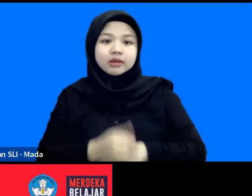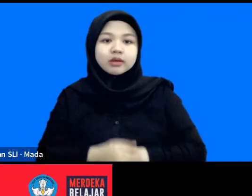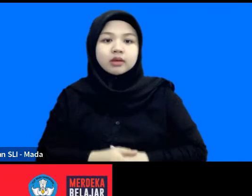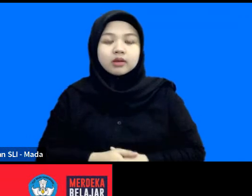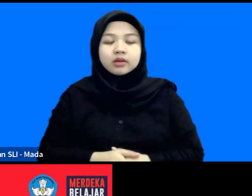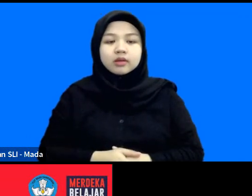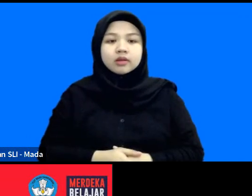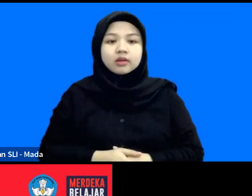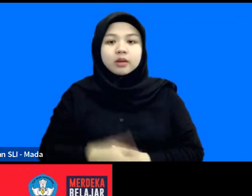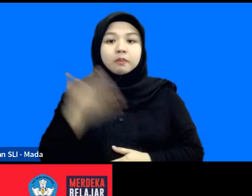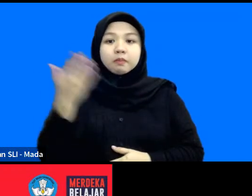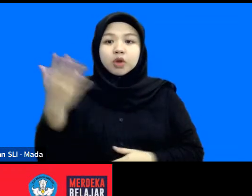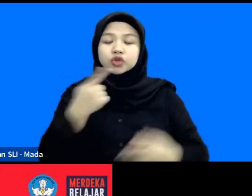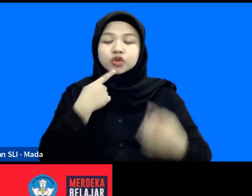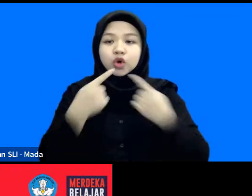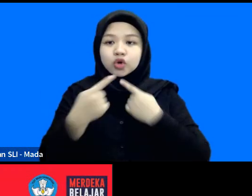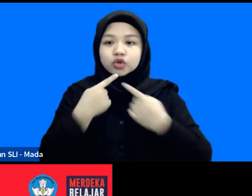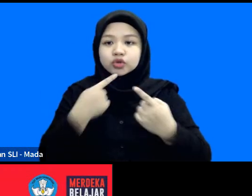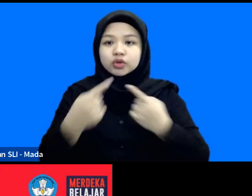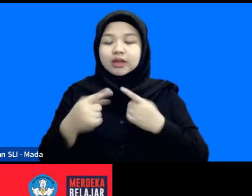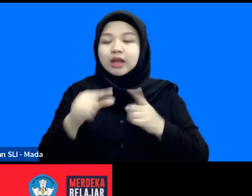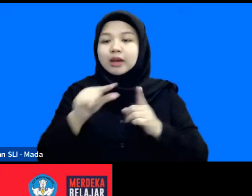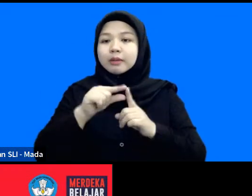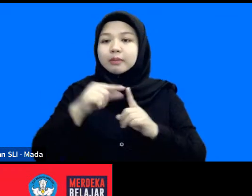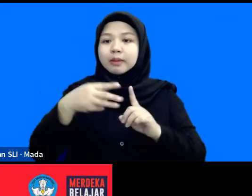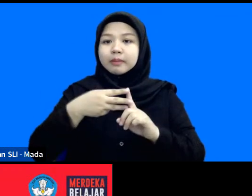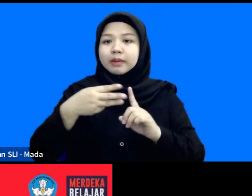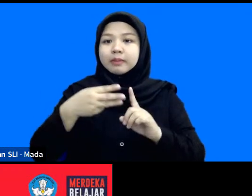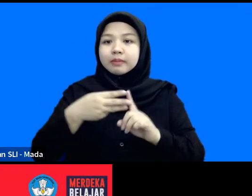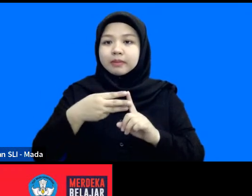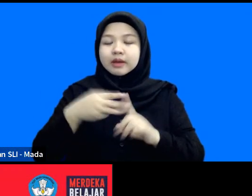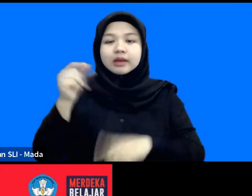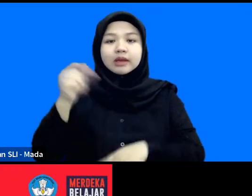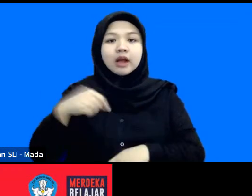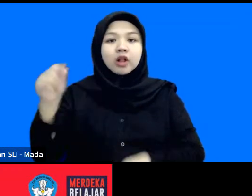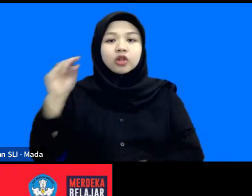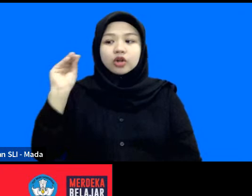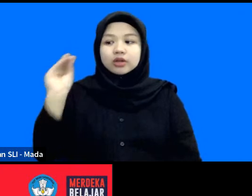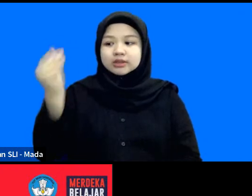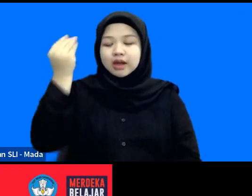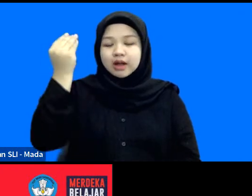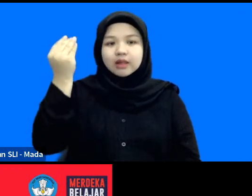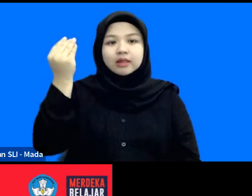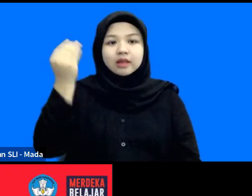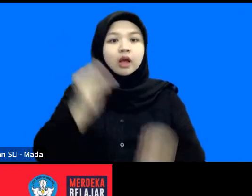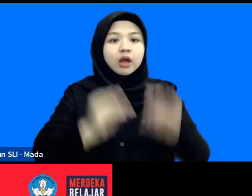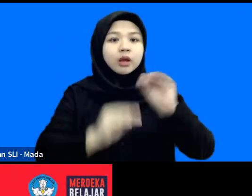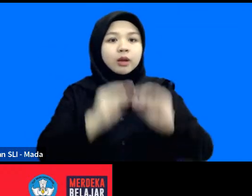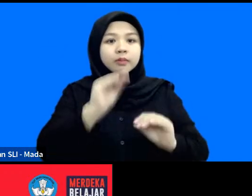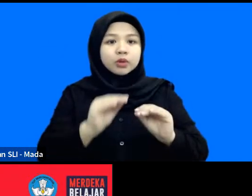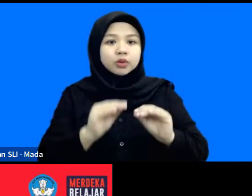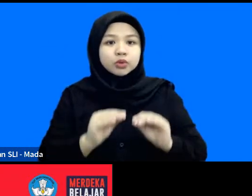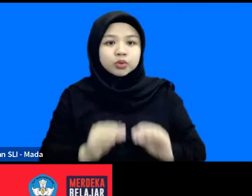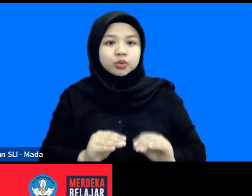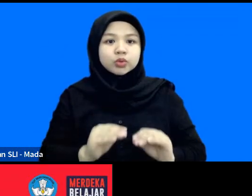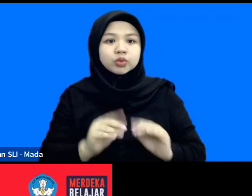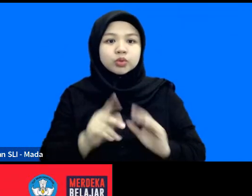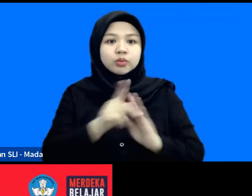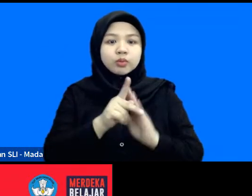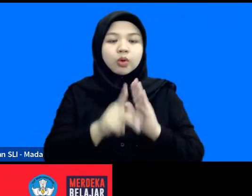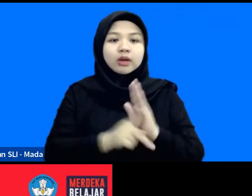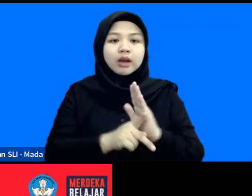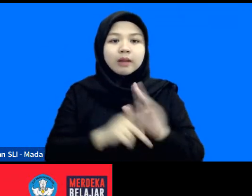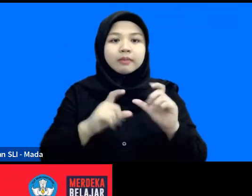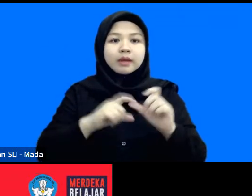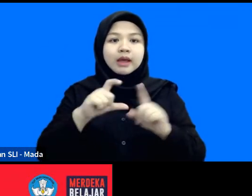at Jakarta office, designing the SDGs Leadership Academy curriculum. So it's a pleasure to have you here again, Dr. Iwan, and the next